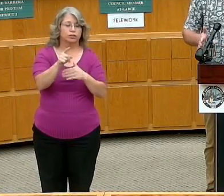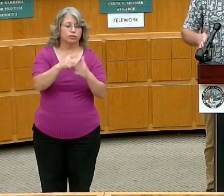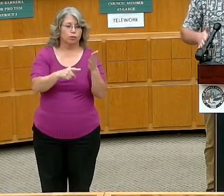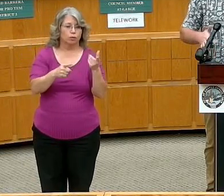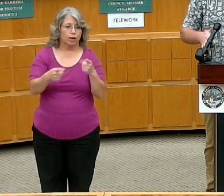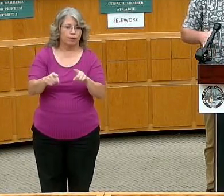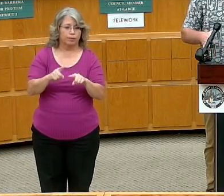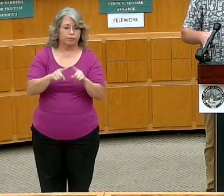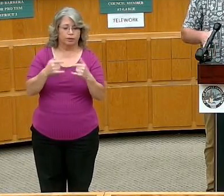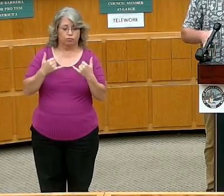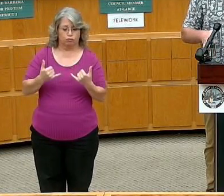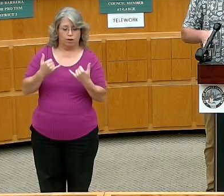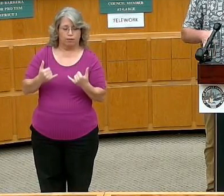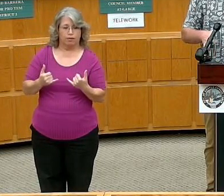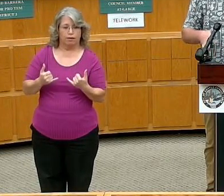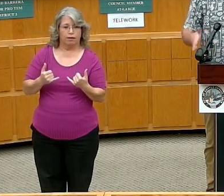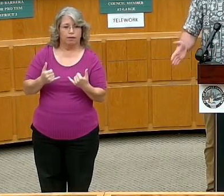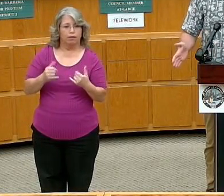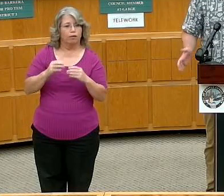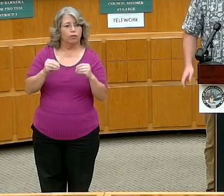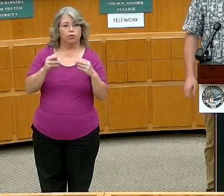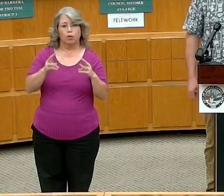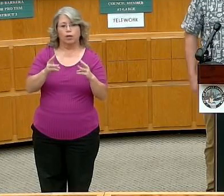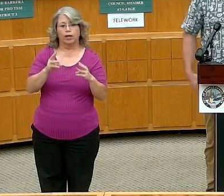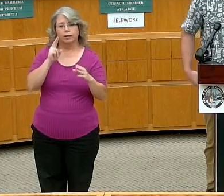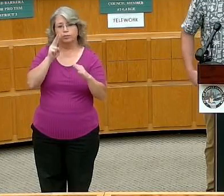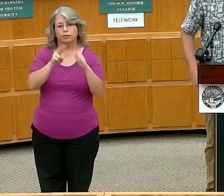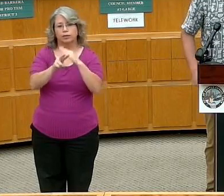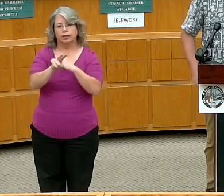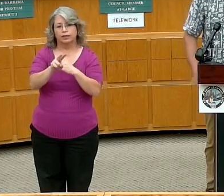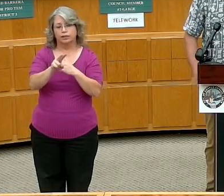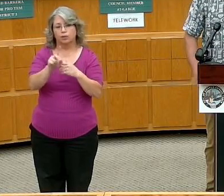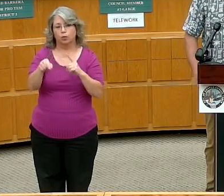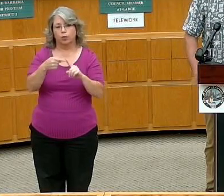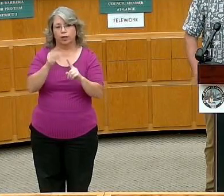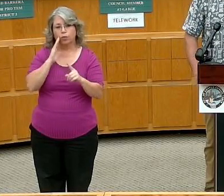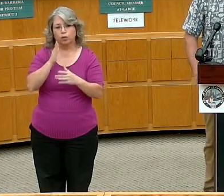now, there's no way to predict when it's going to end.